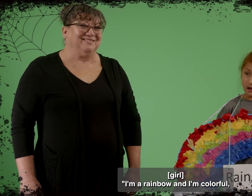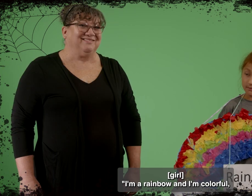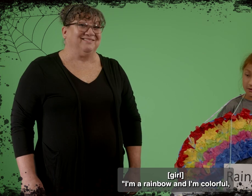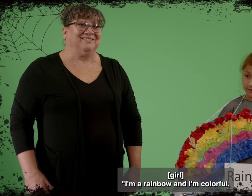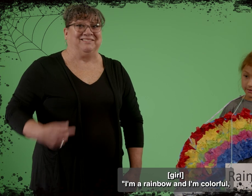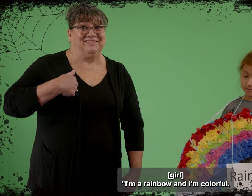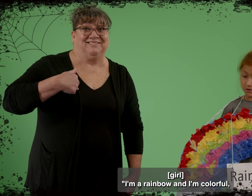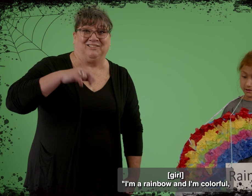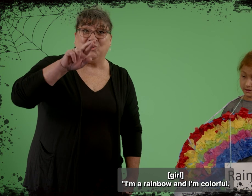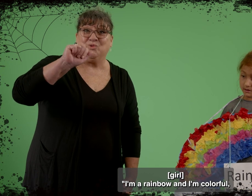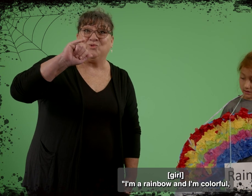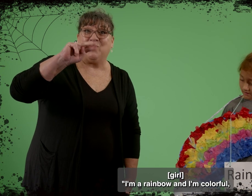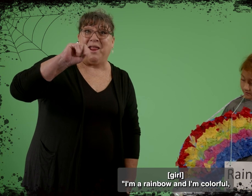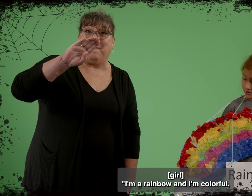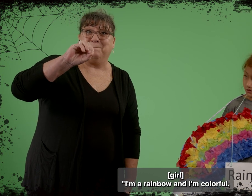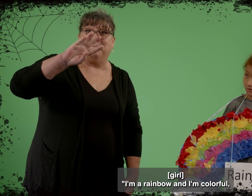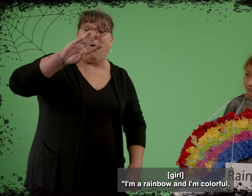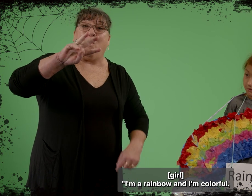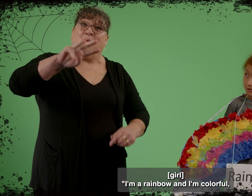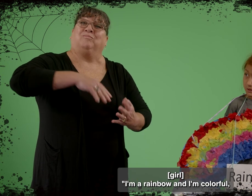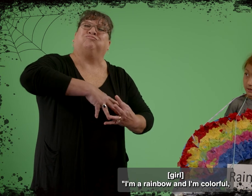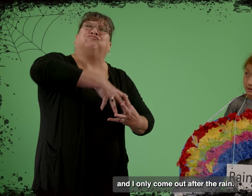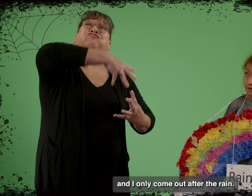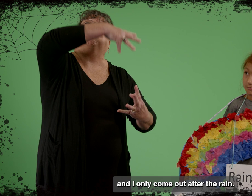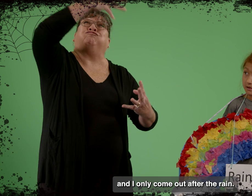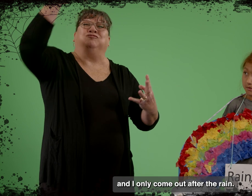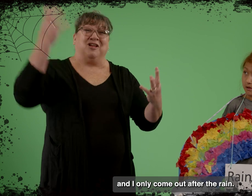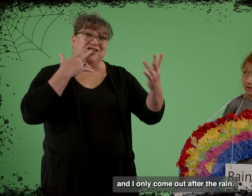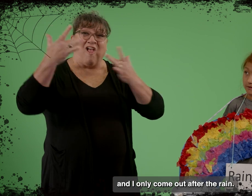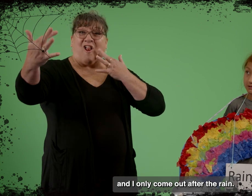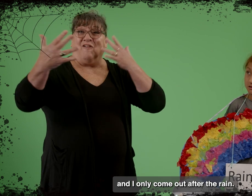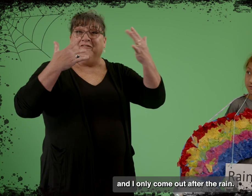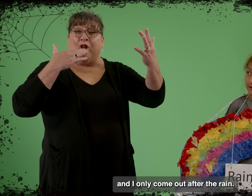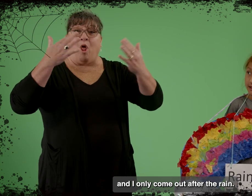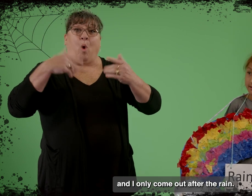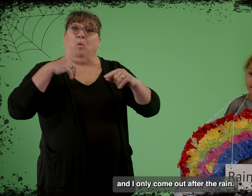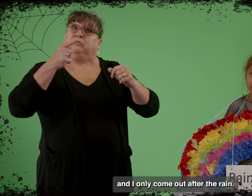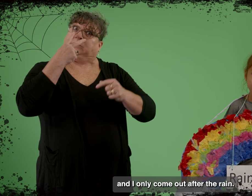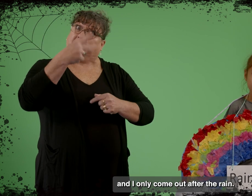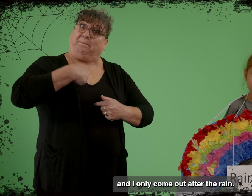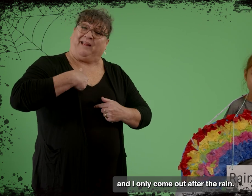I'm a rainbow and I'm colorful and I only come out after the rain.